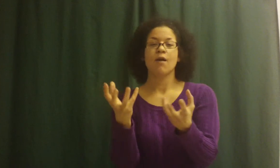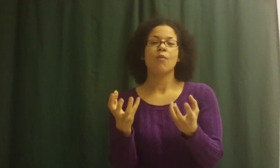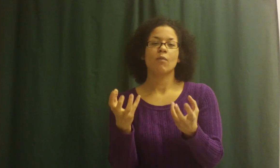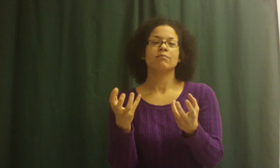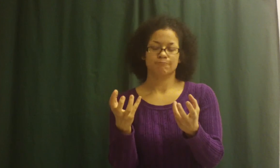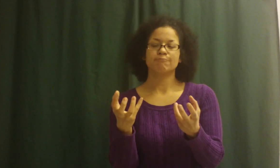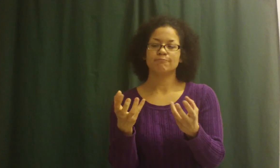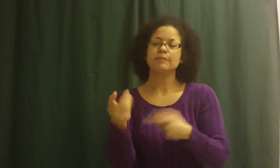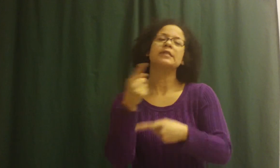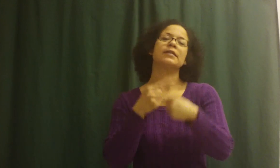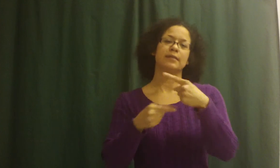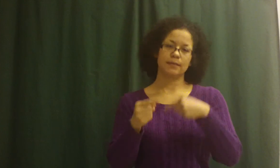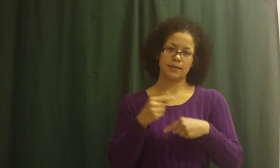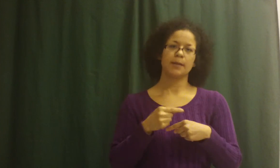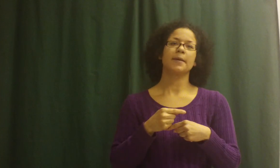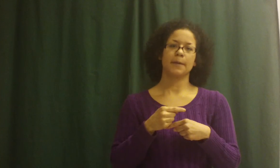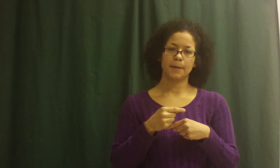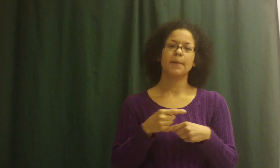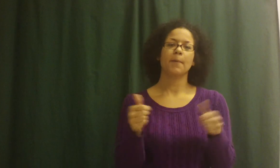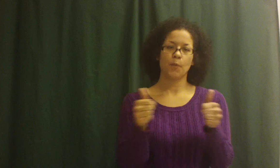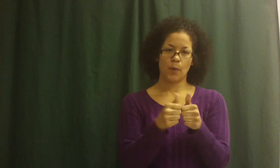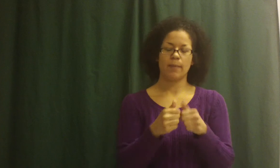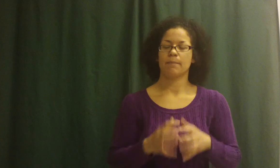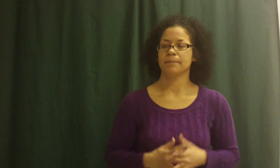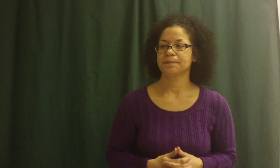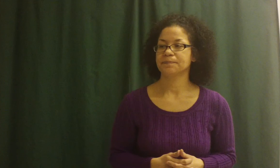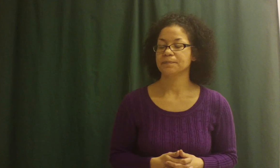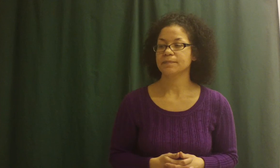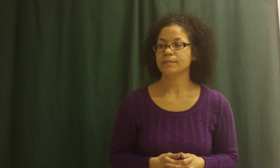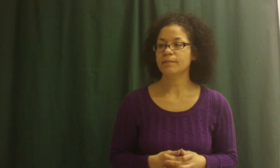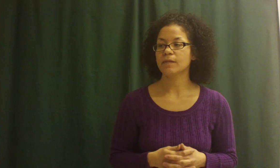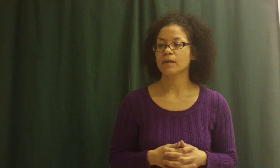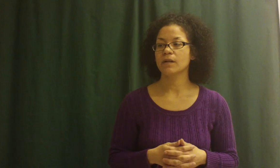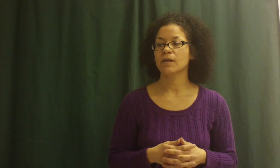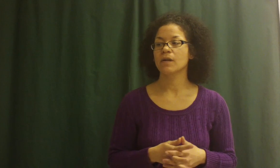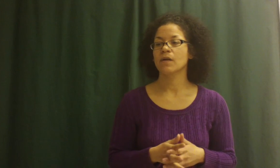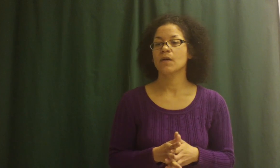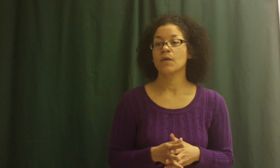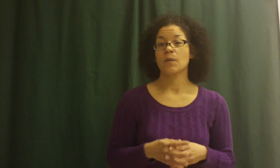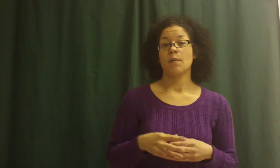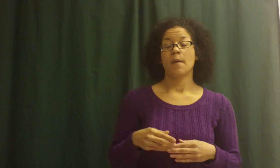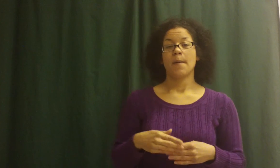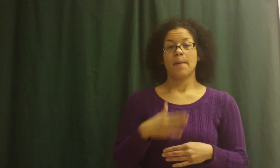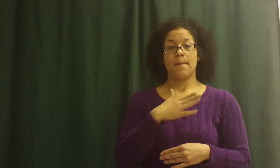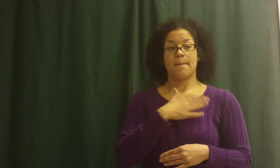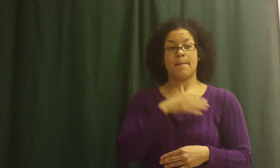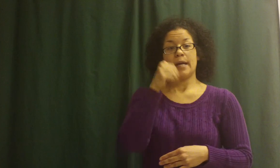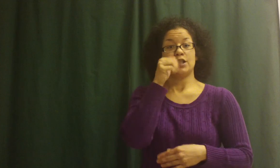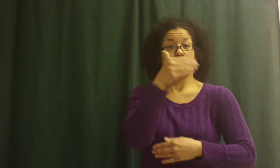because she's such a delightful person that they thought she'd have fun with us.